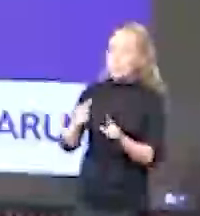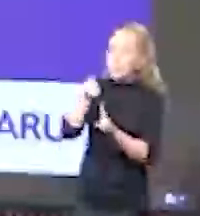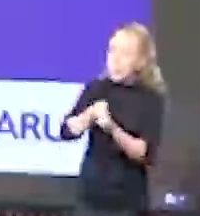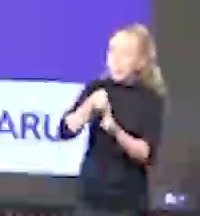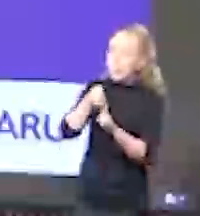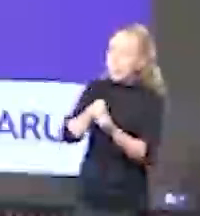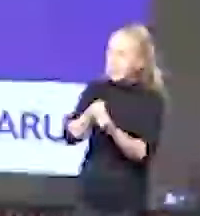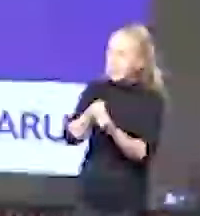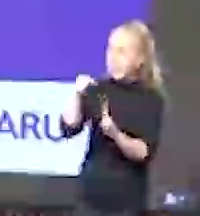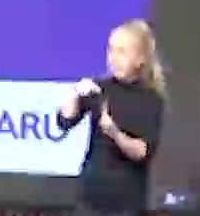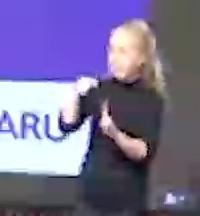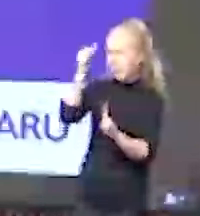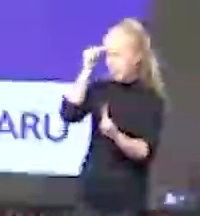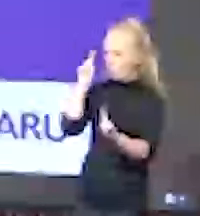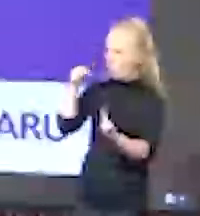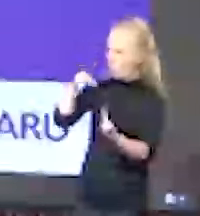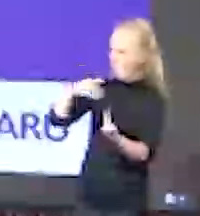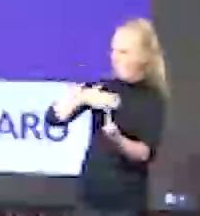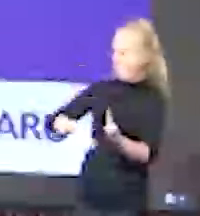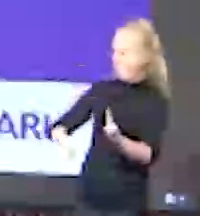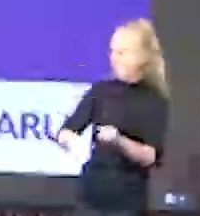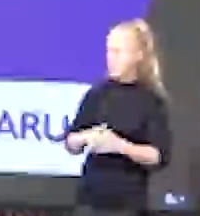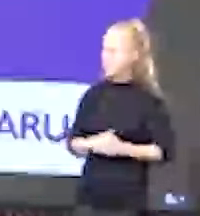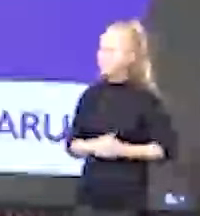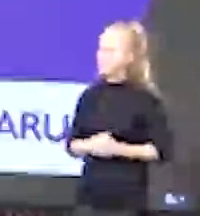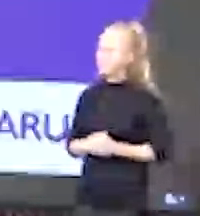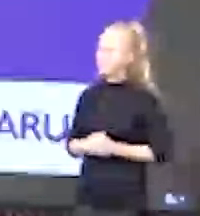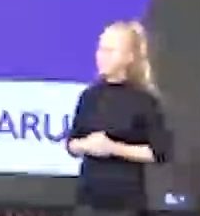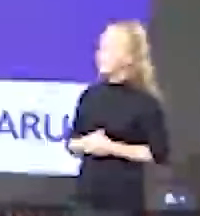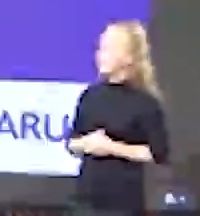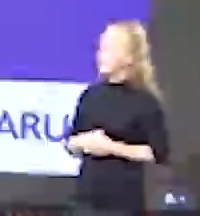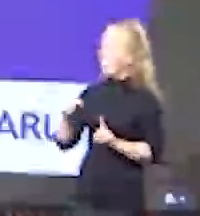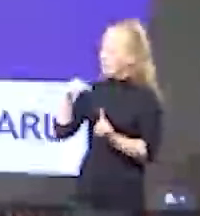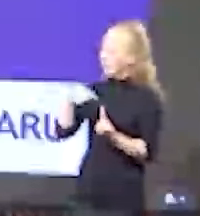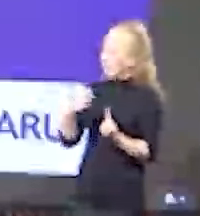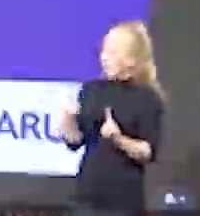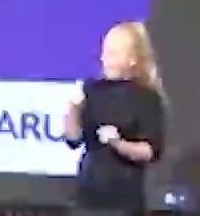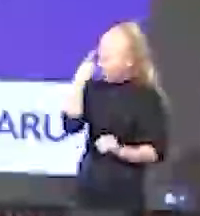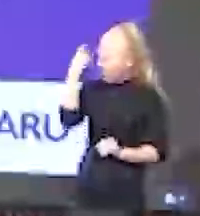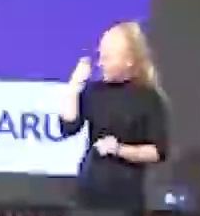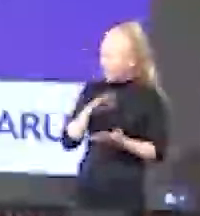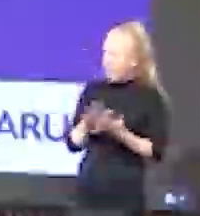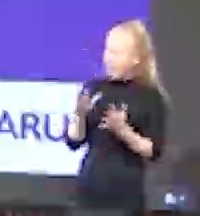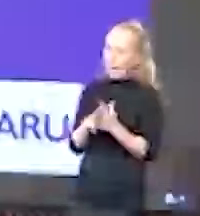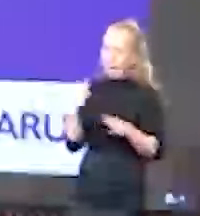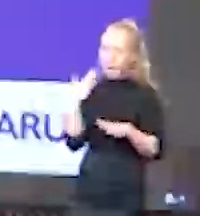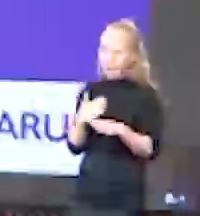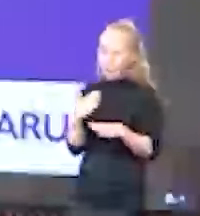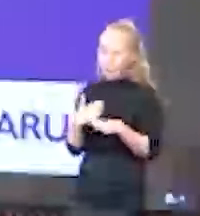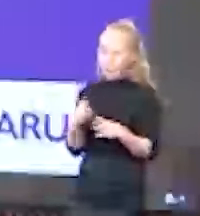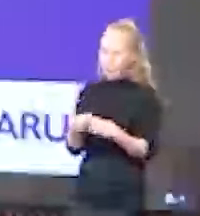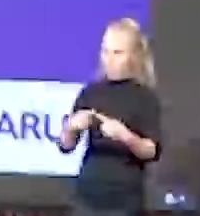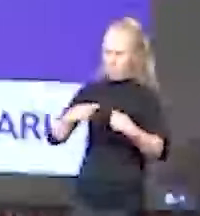want and having an idea about how they can work with you, either